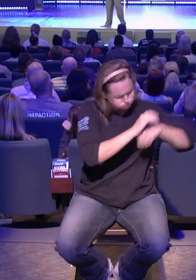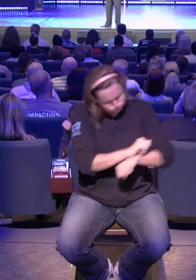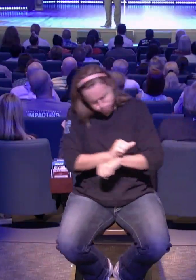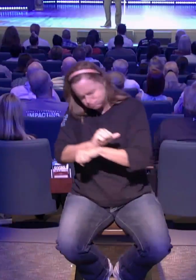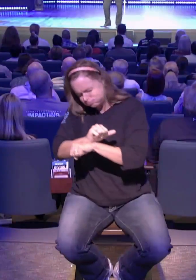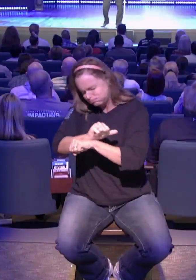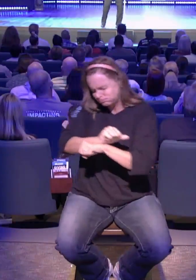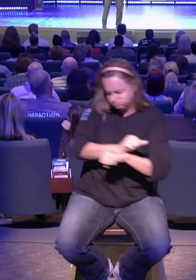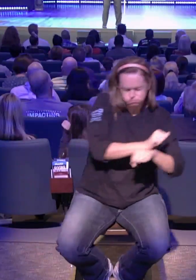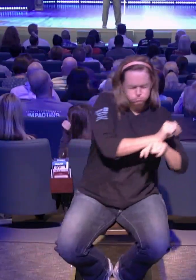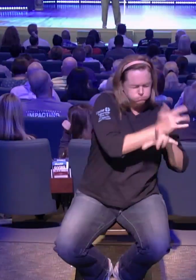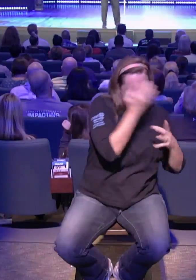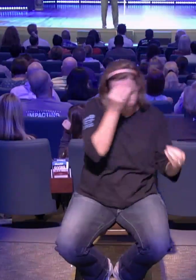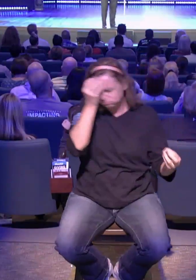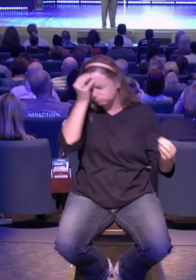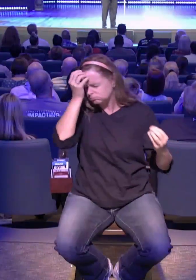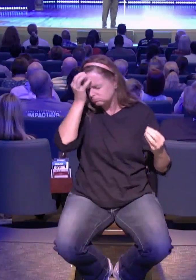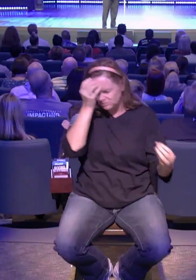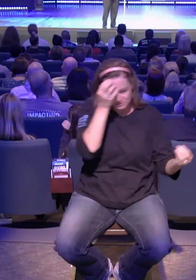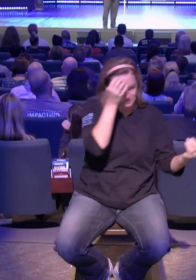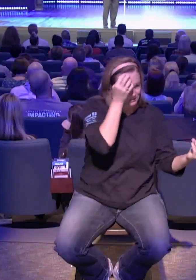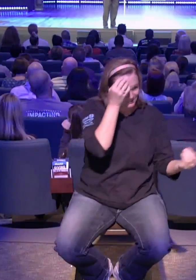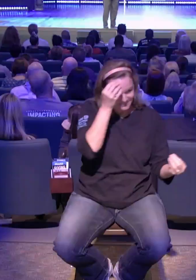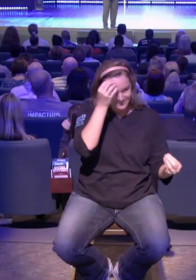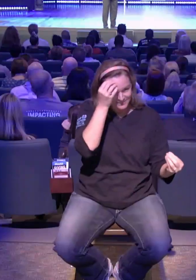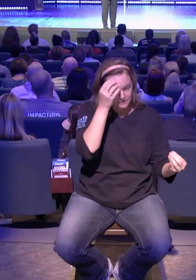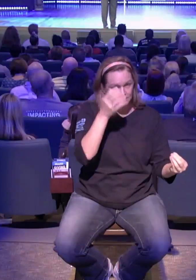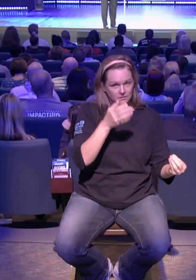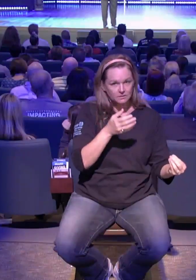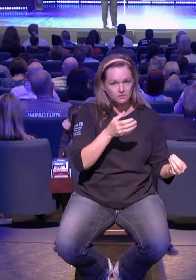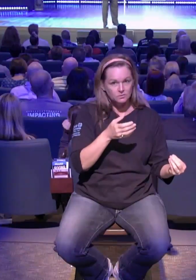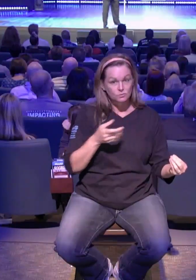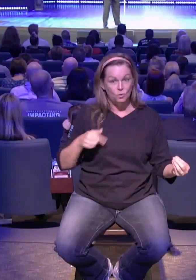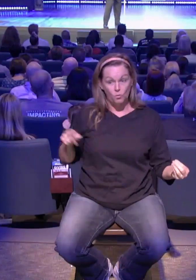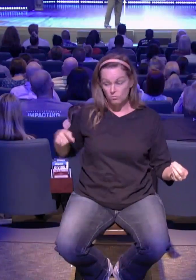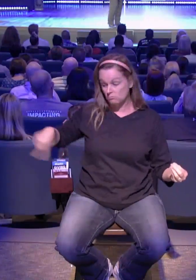But praise God, there were some women in our Okeechobee church